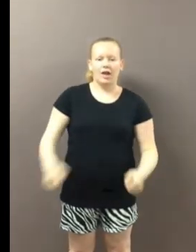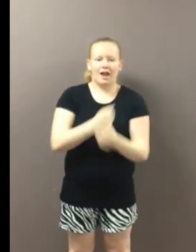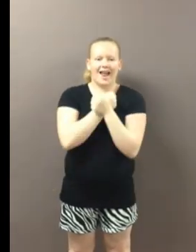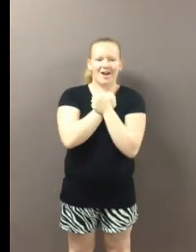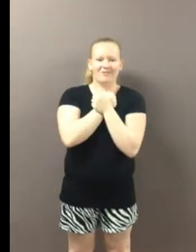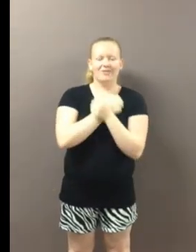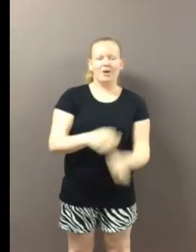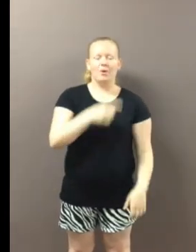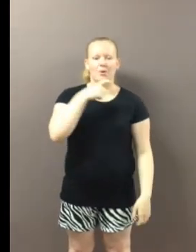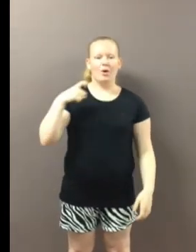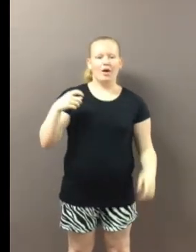in a warm towel.